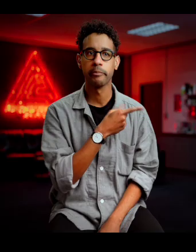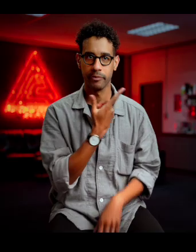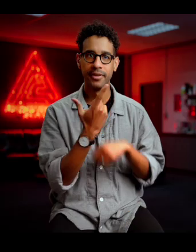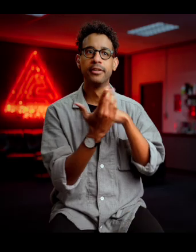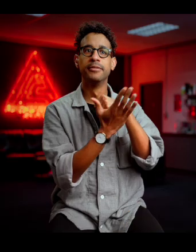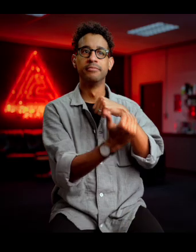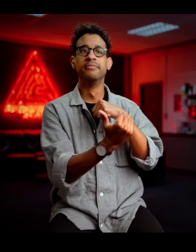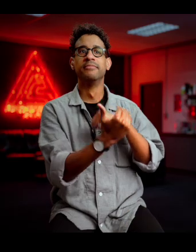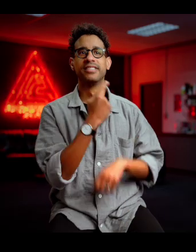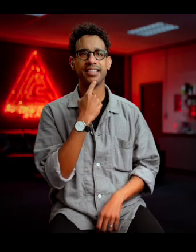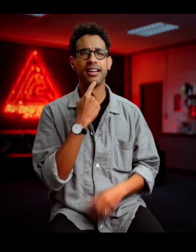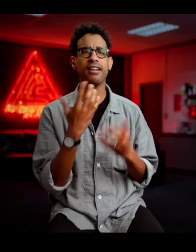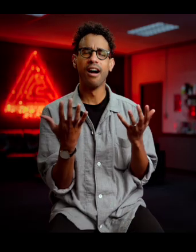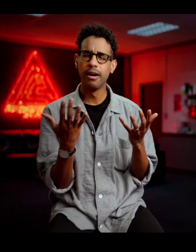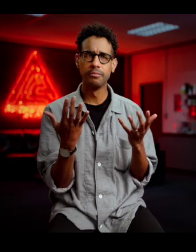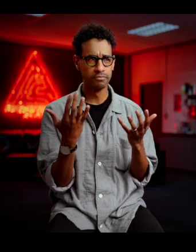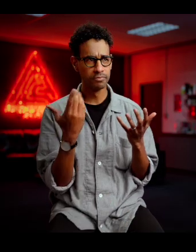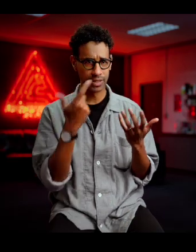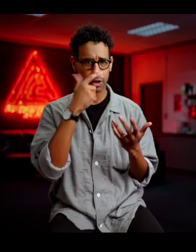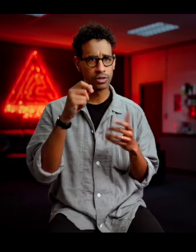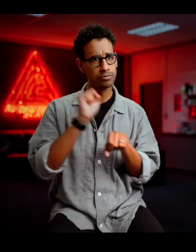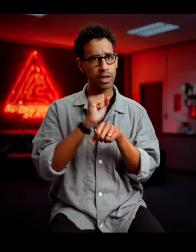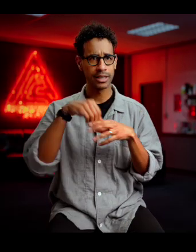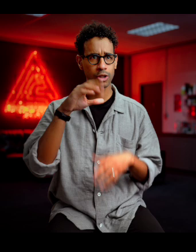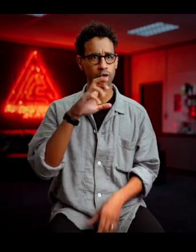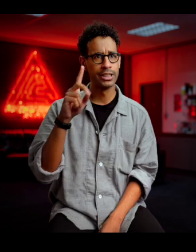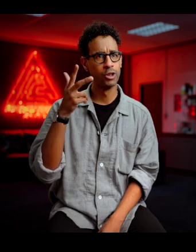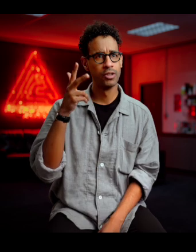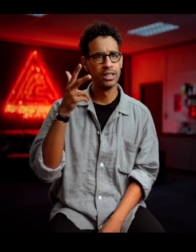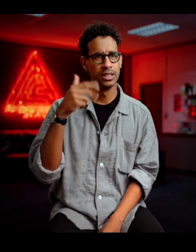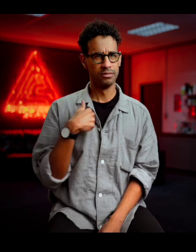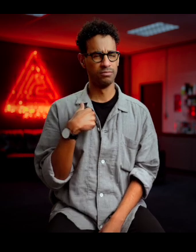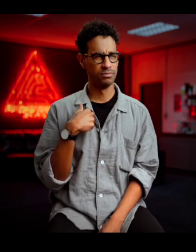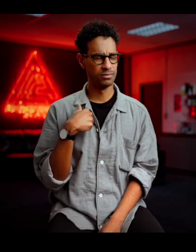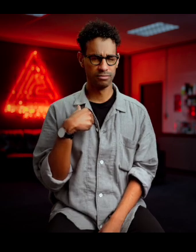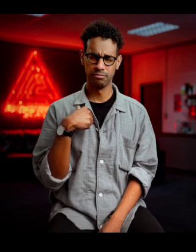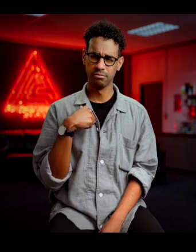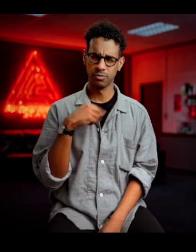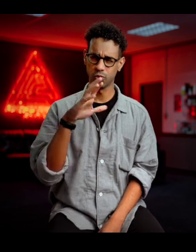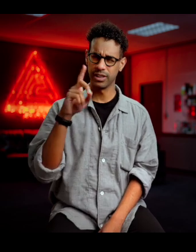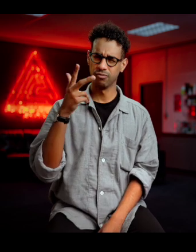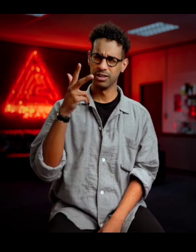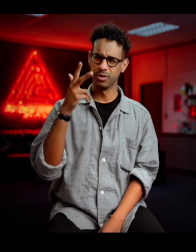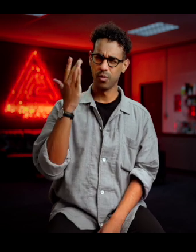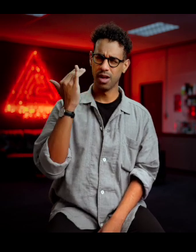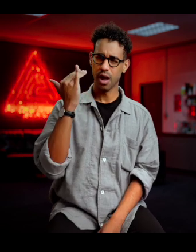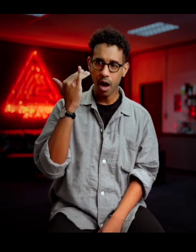Well, my manager ended up calling me and asked me if I would be interested in being a part of this film. And I thought, well,